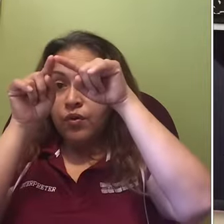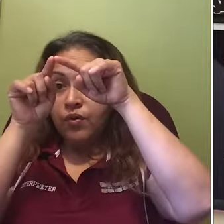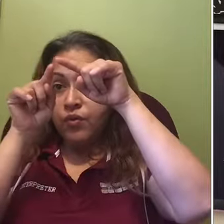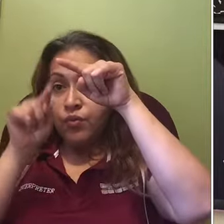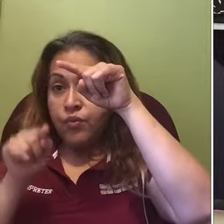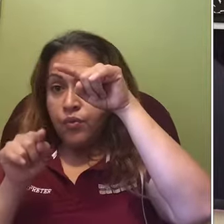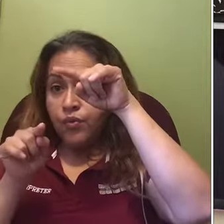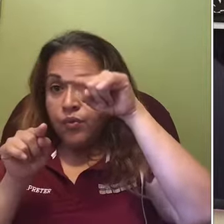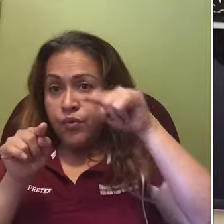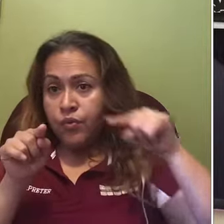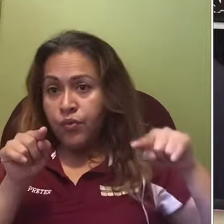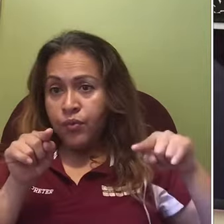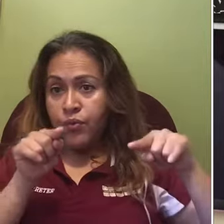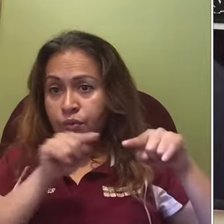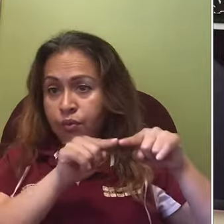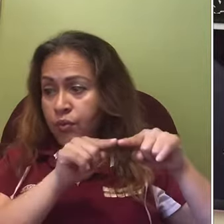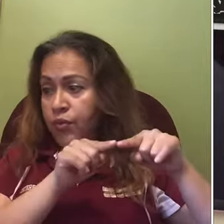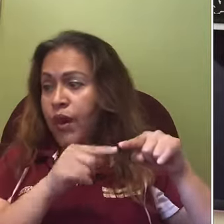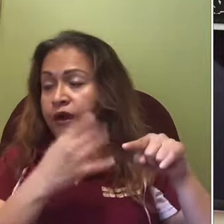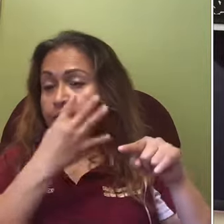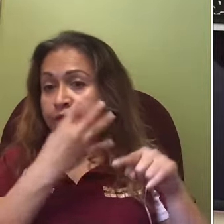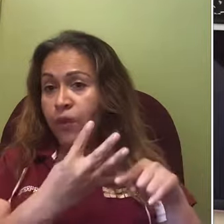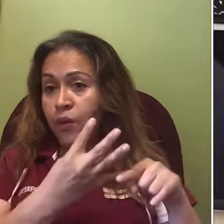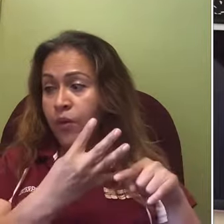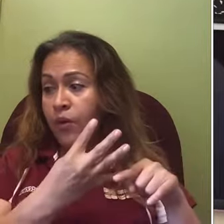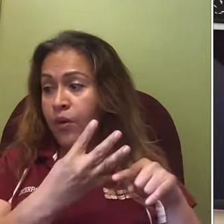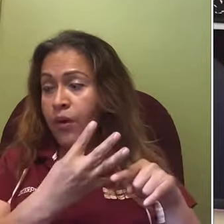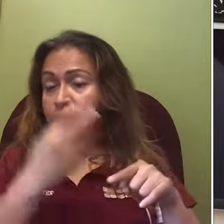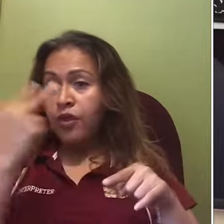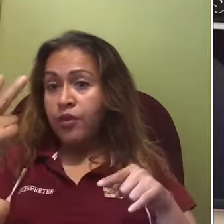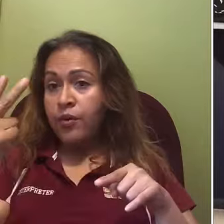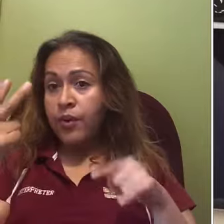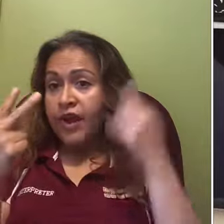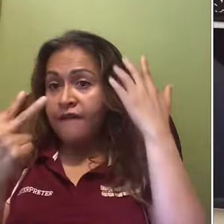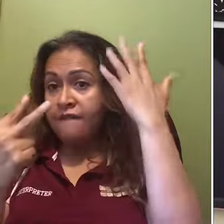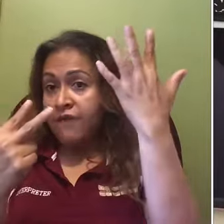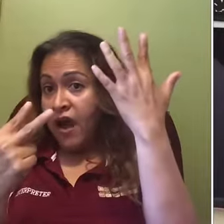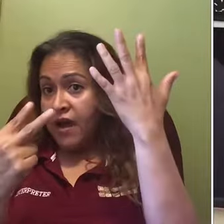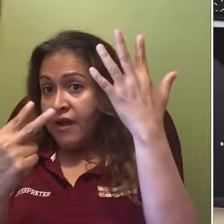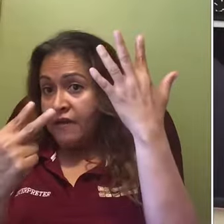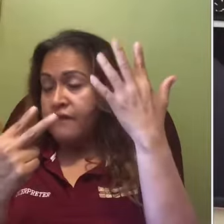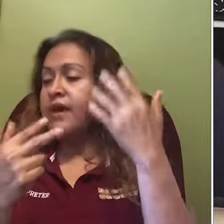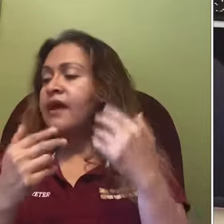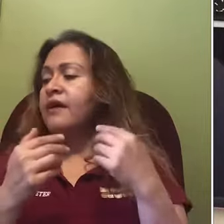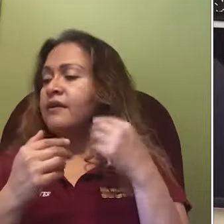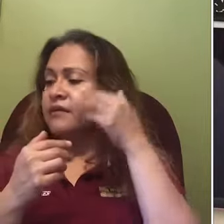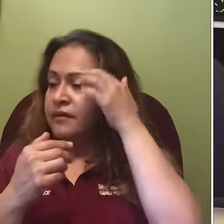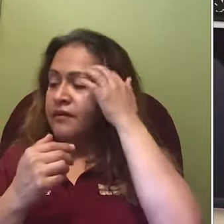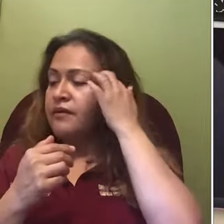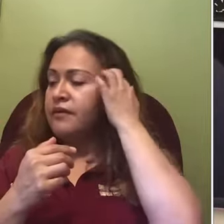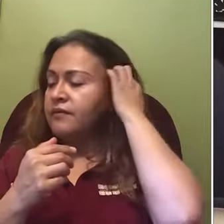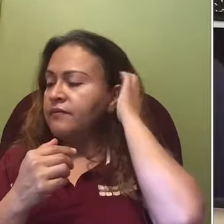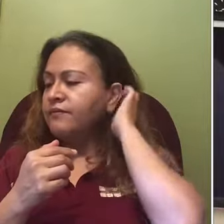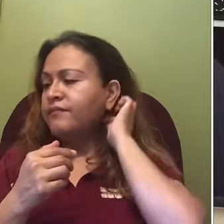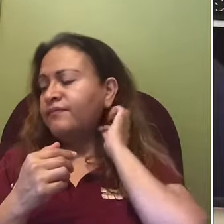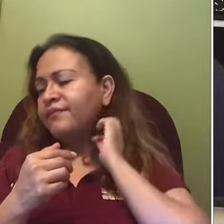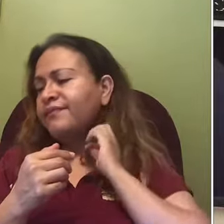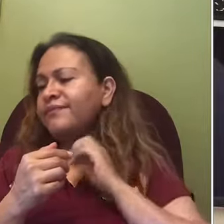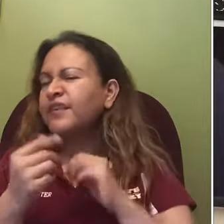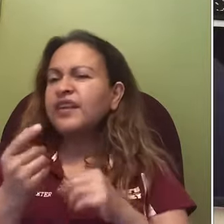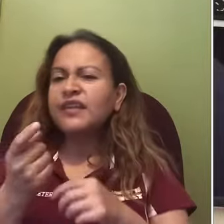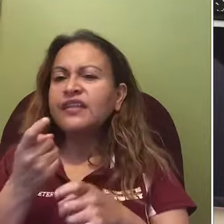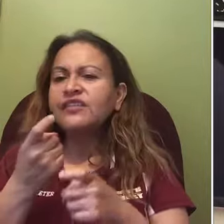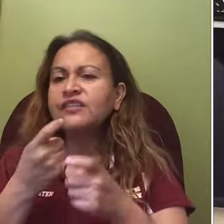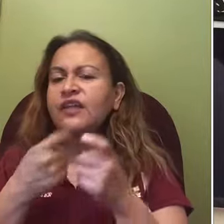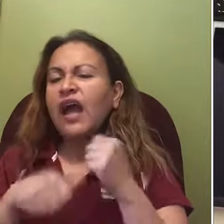3 there, we have length 5 there. The last example, we used this theta, but let's do